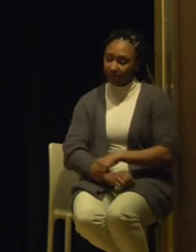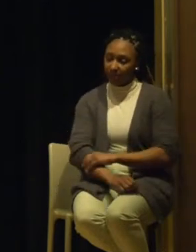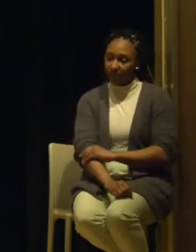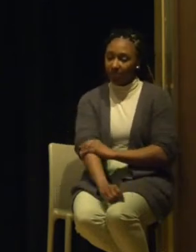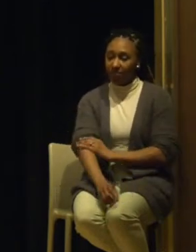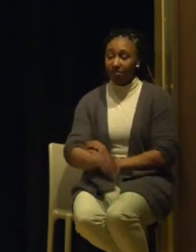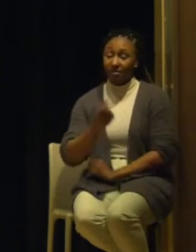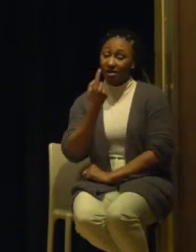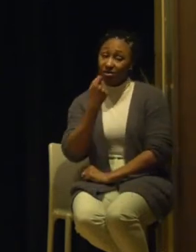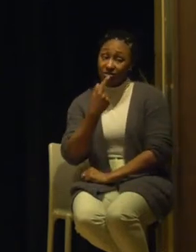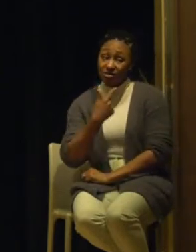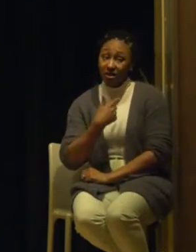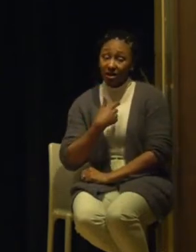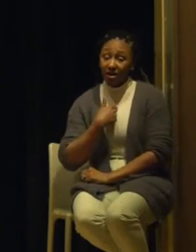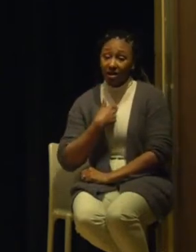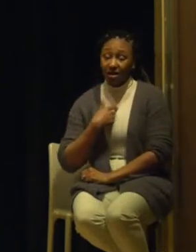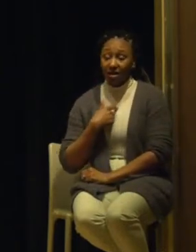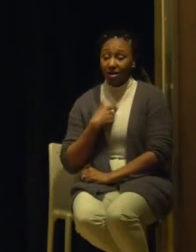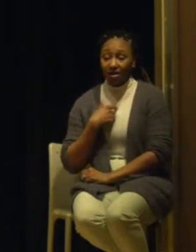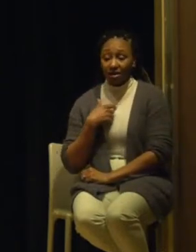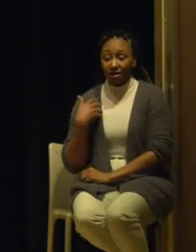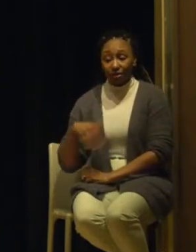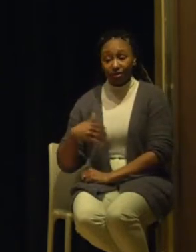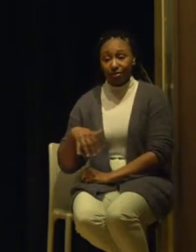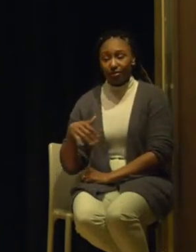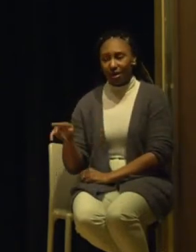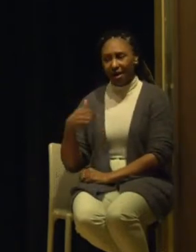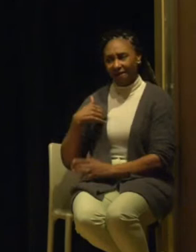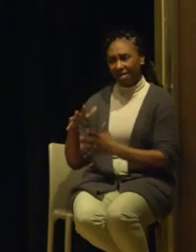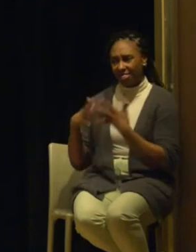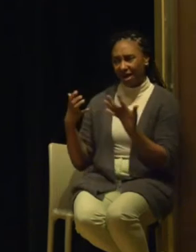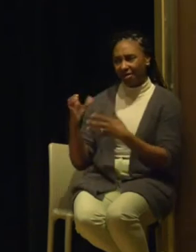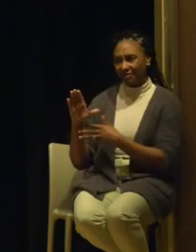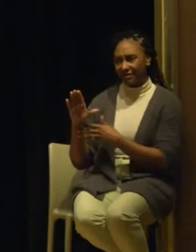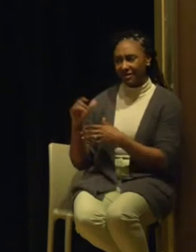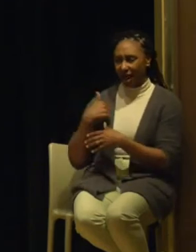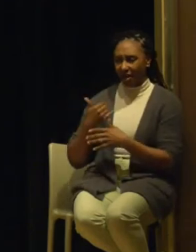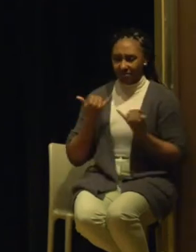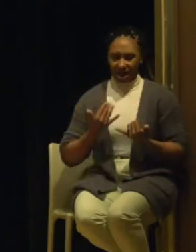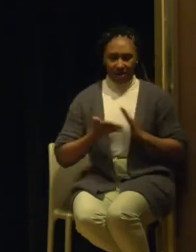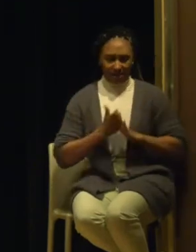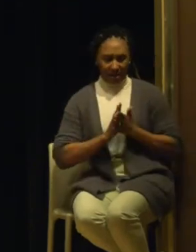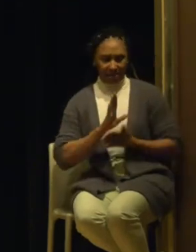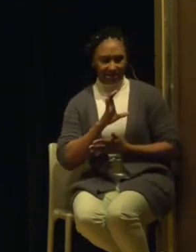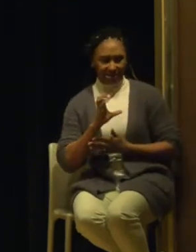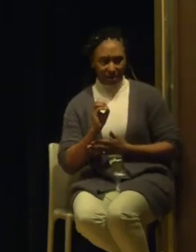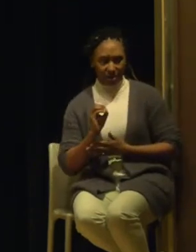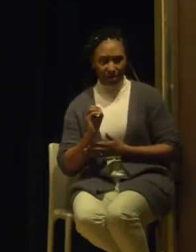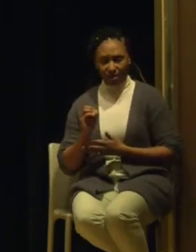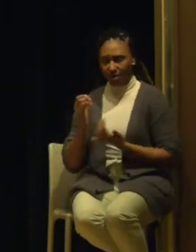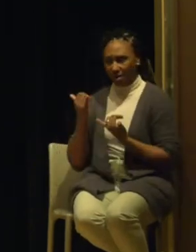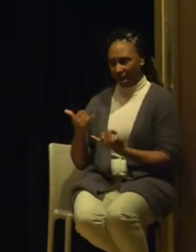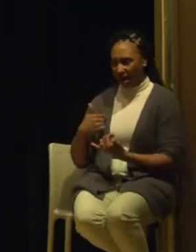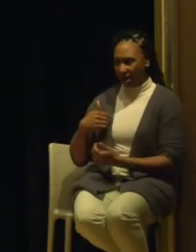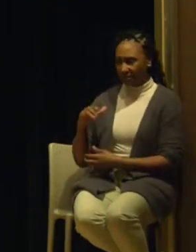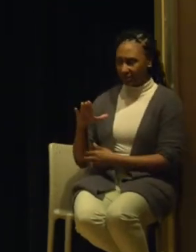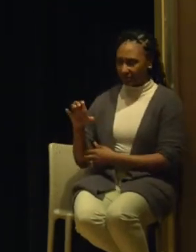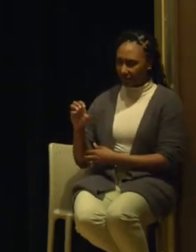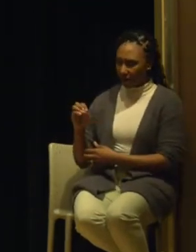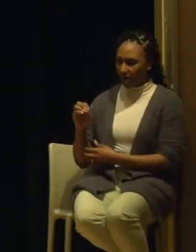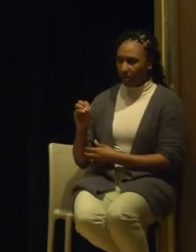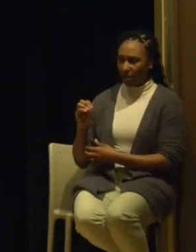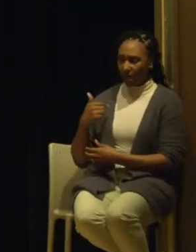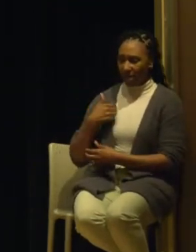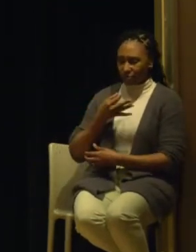time. She said, second of all, I have a lot of CEOs on my board. There you go. And that's not an excuse. They have time. They make time. Mm-hmm. And then she